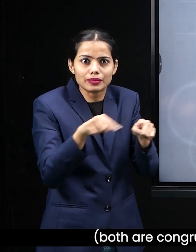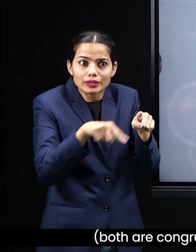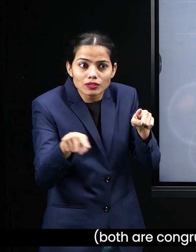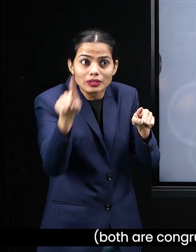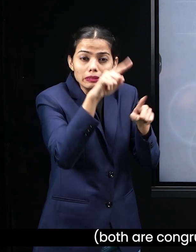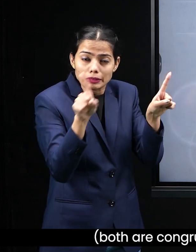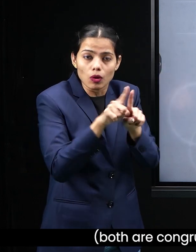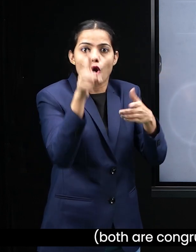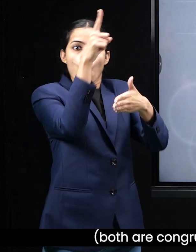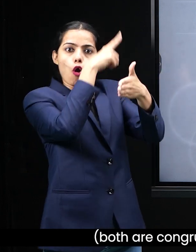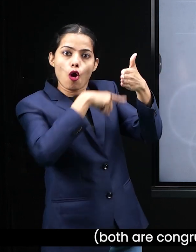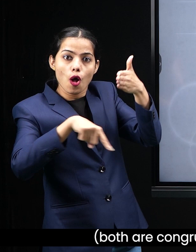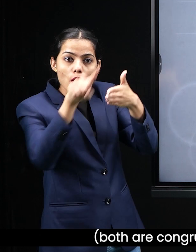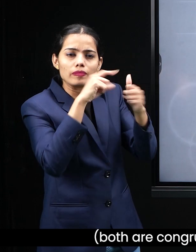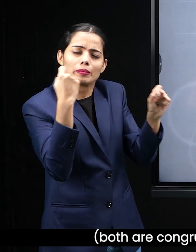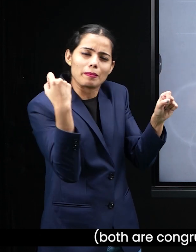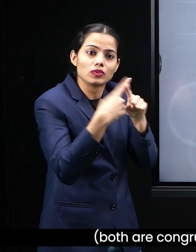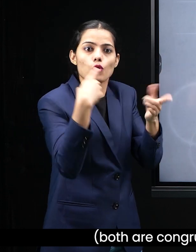SSS congruence rule.